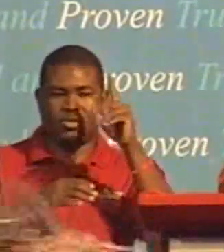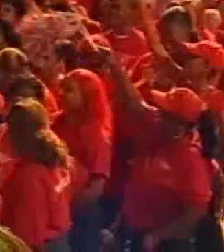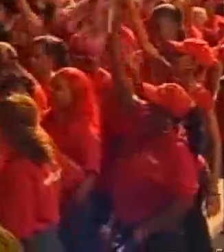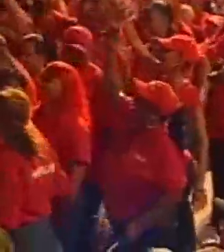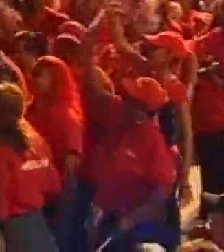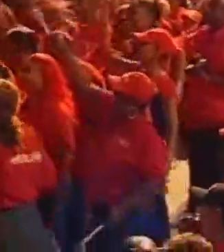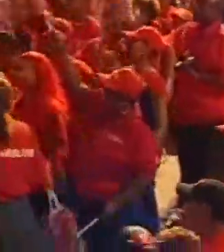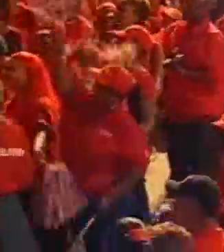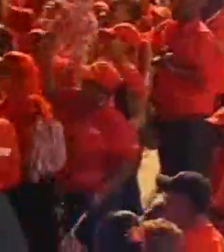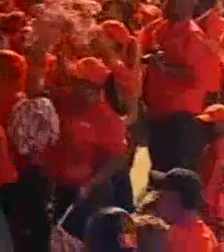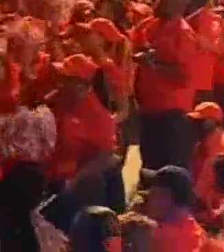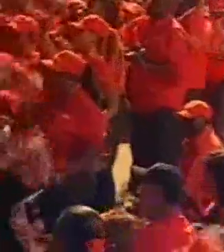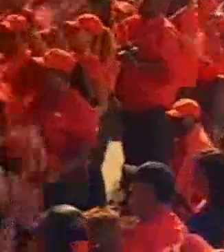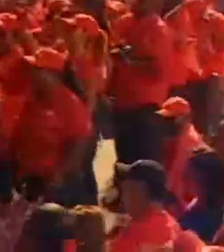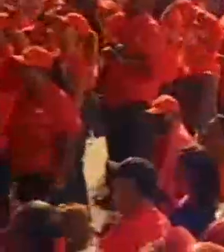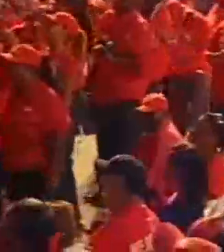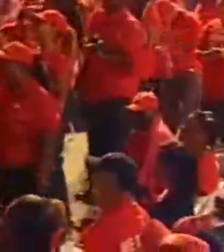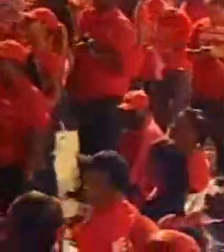the move.